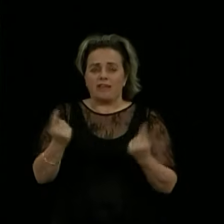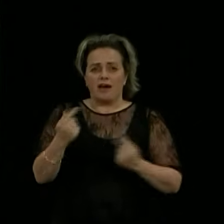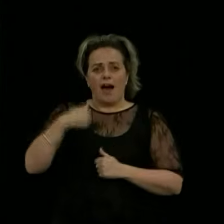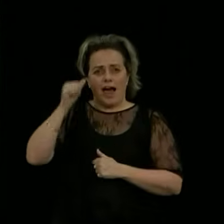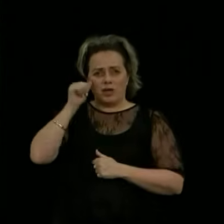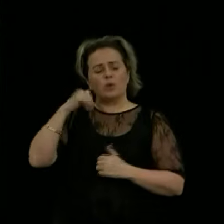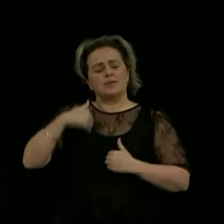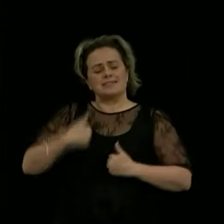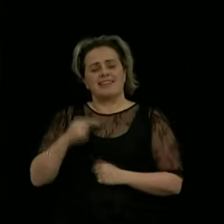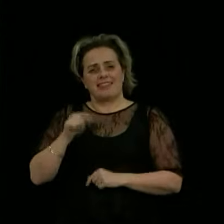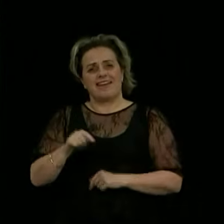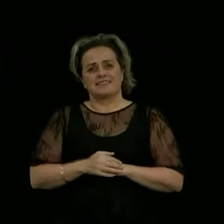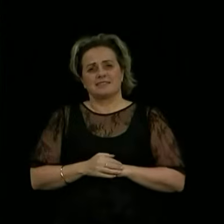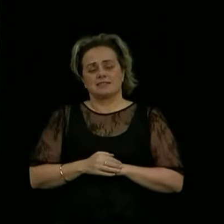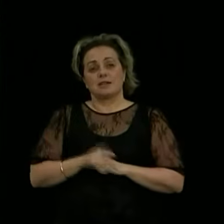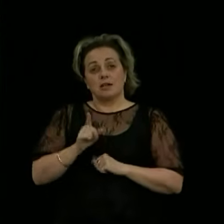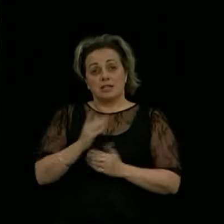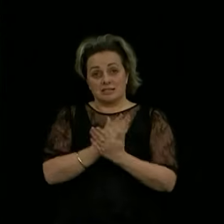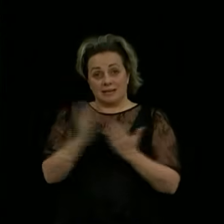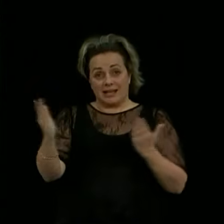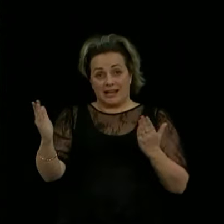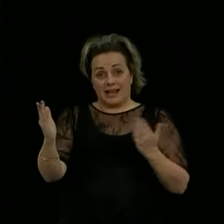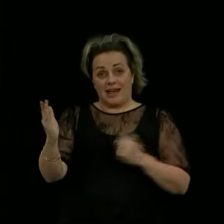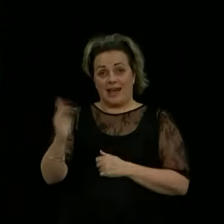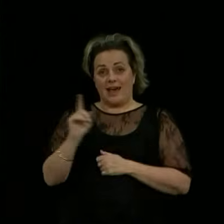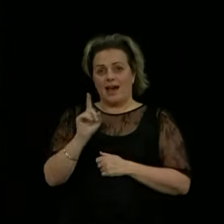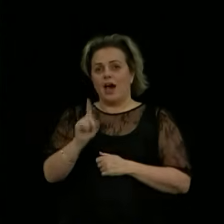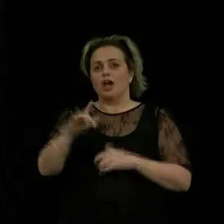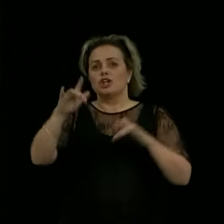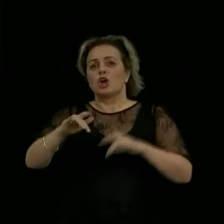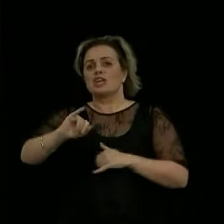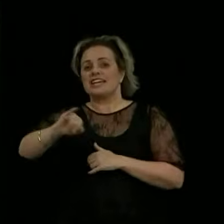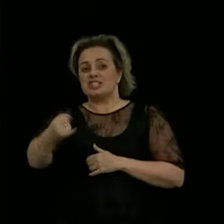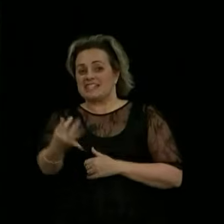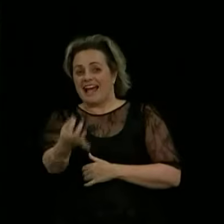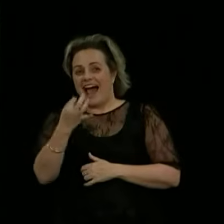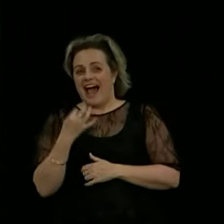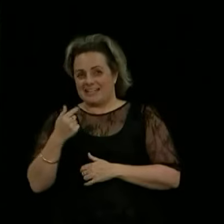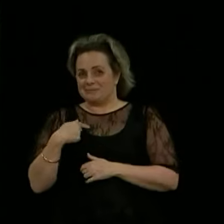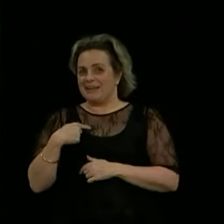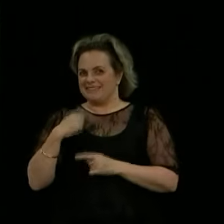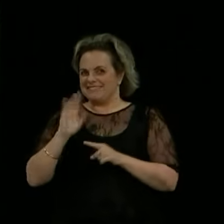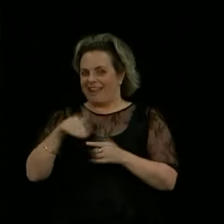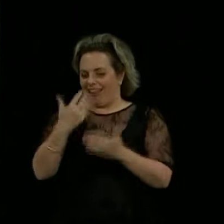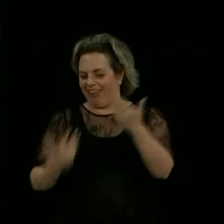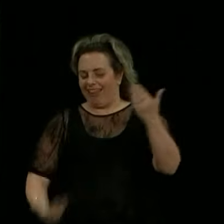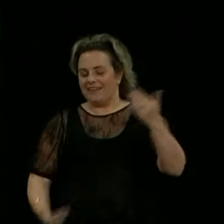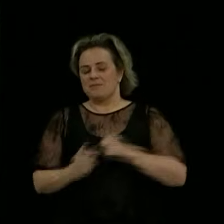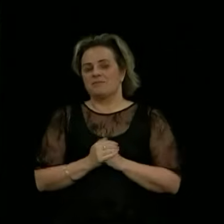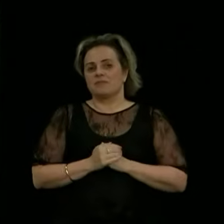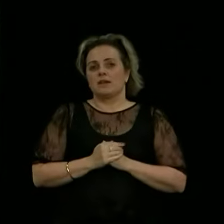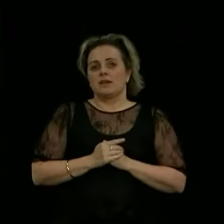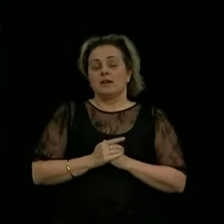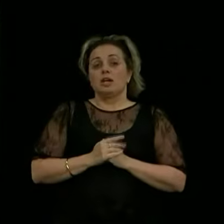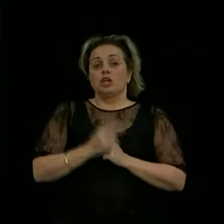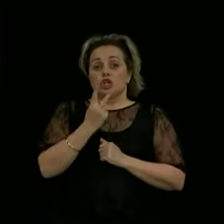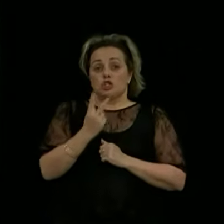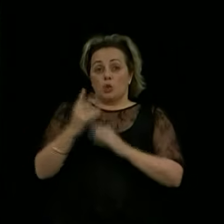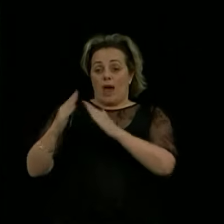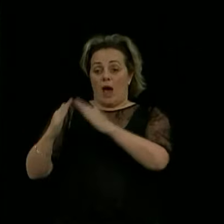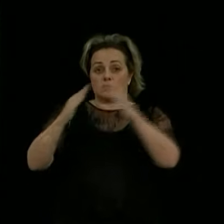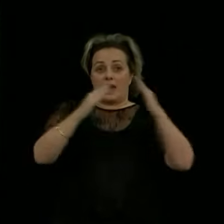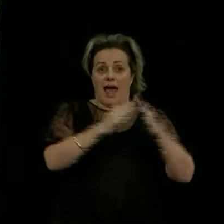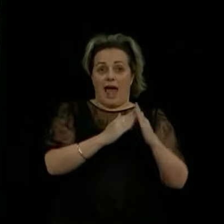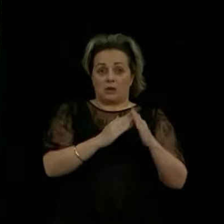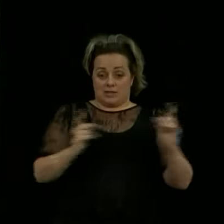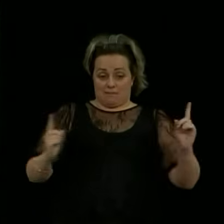through. And just to be clear again, I've got a long way to go yet, Jessica, sorry. Just to be clear again, that's 2 households, a